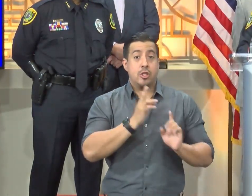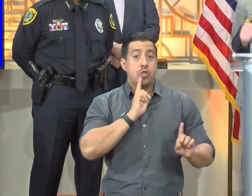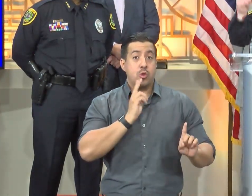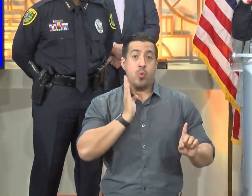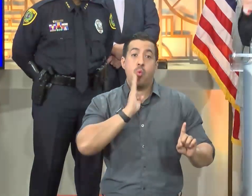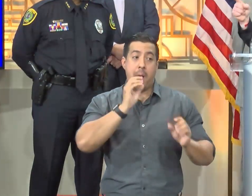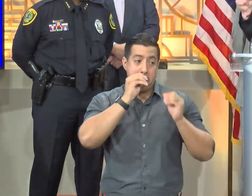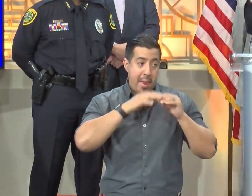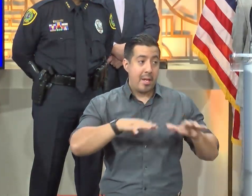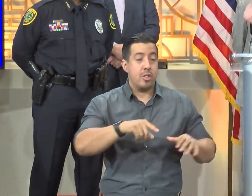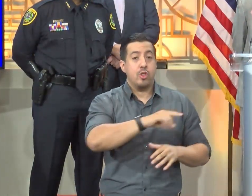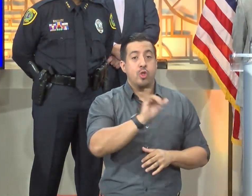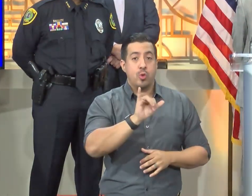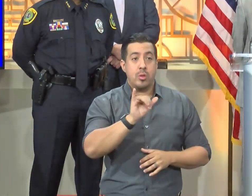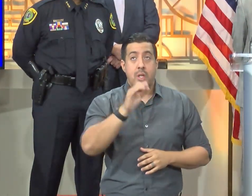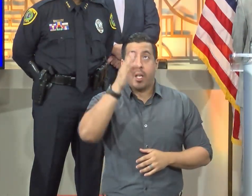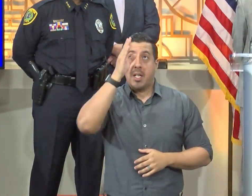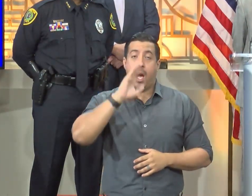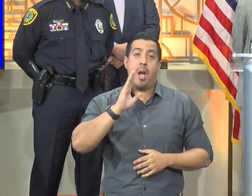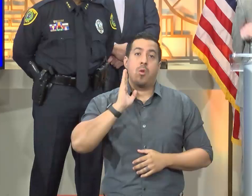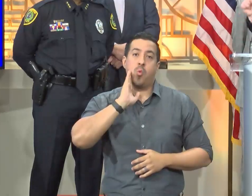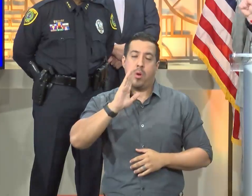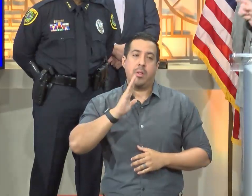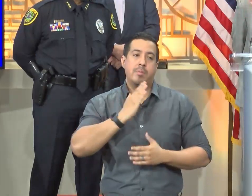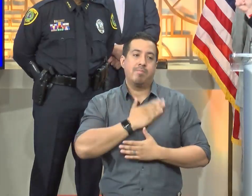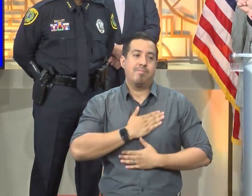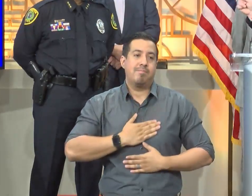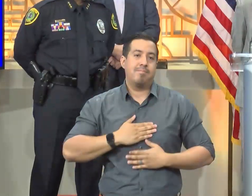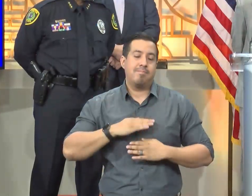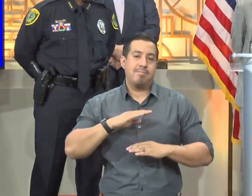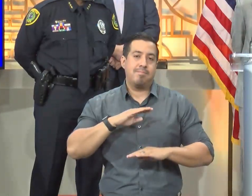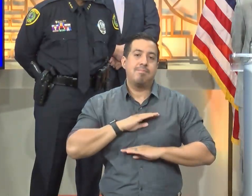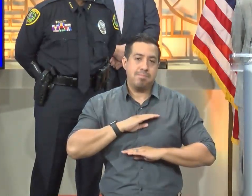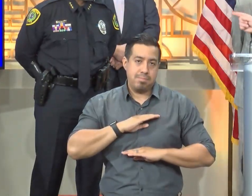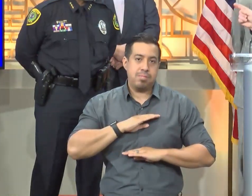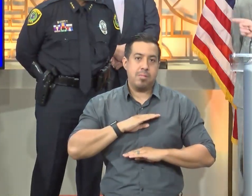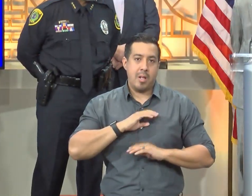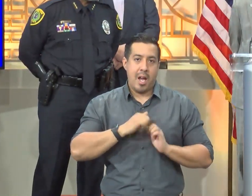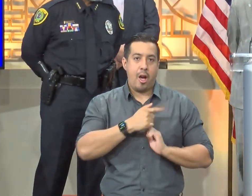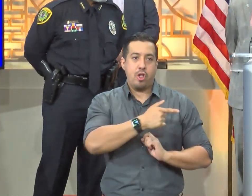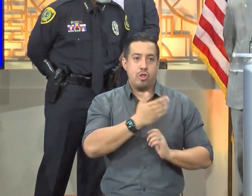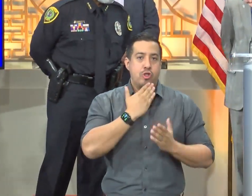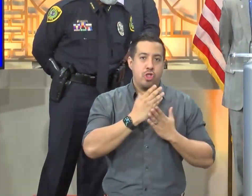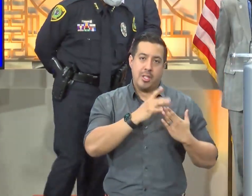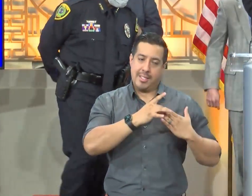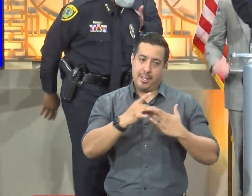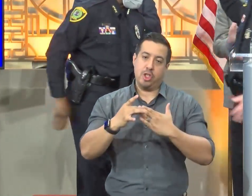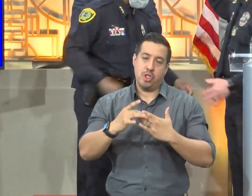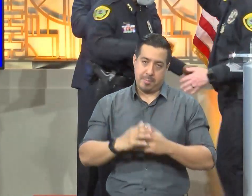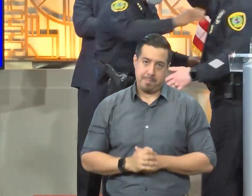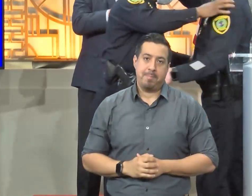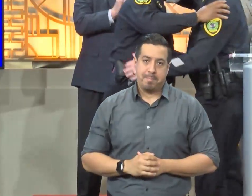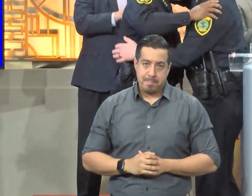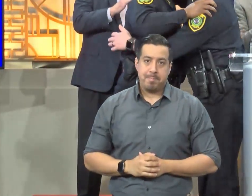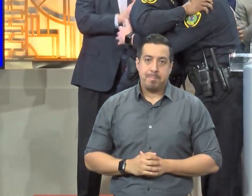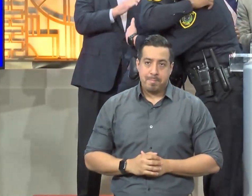blessed, and God will be pleased by your constant display of servant leadership.